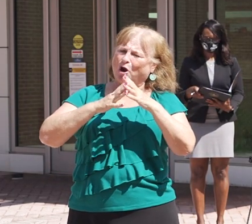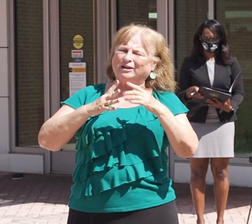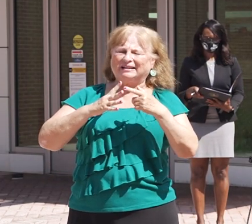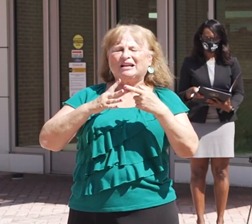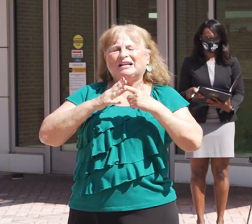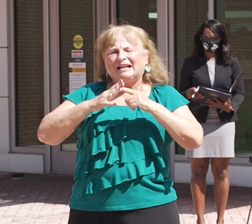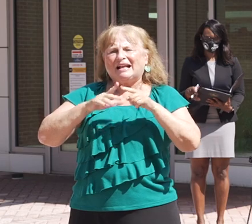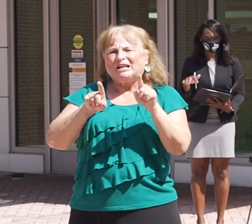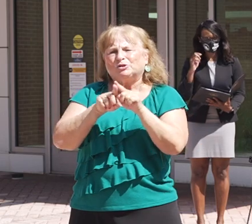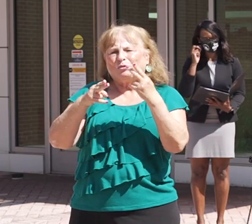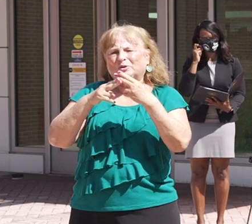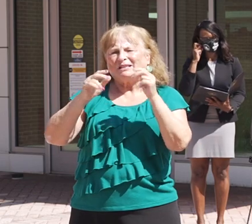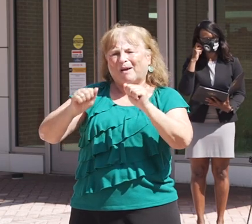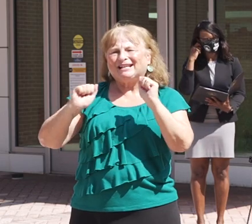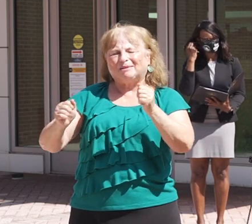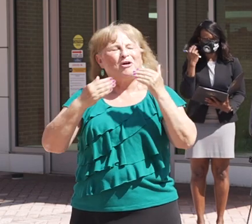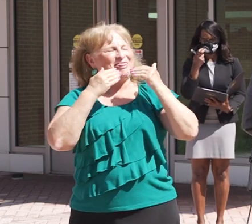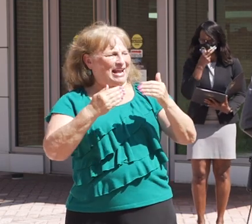as possible. Thank you.